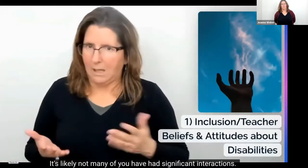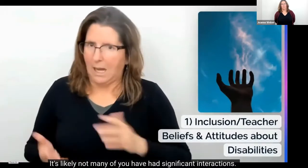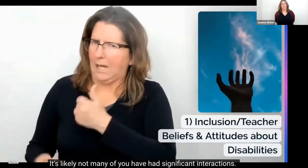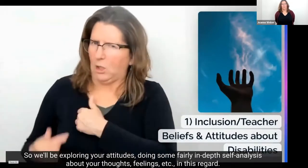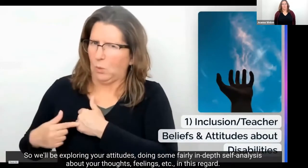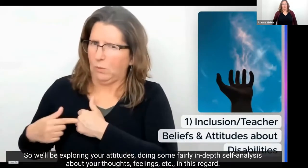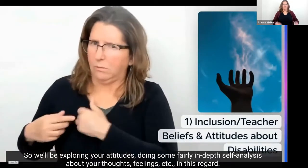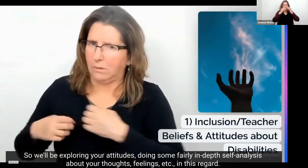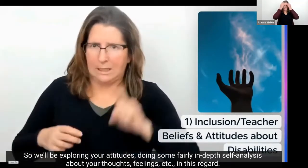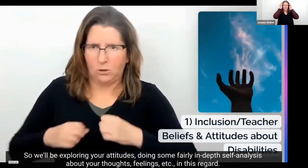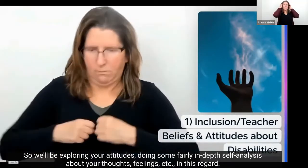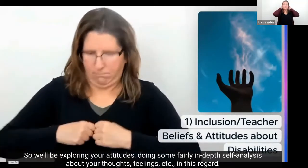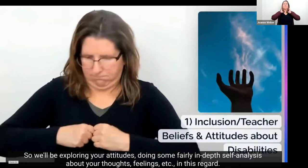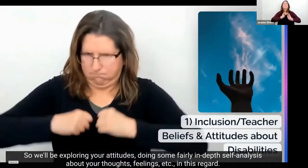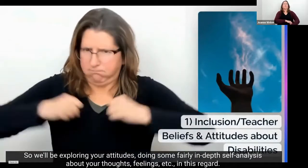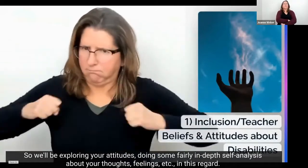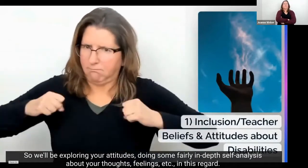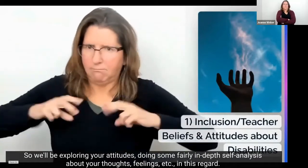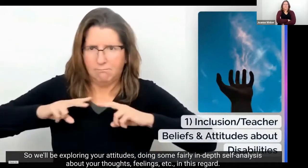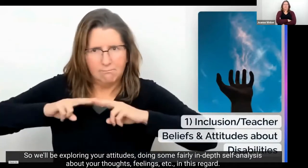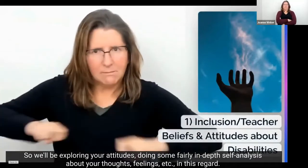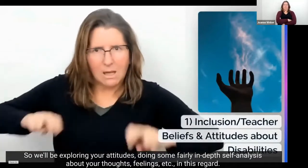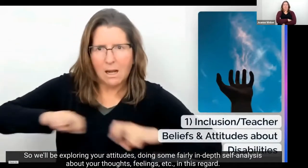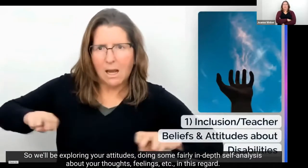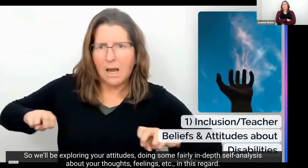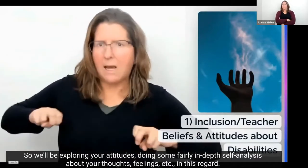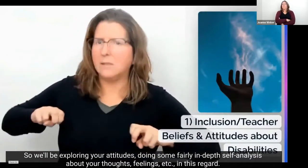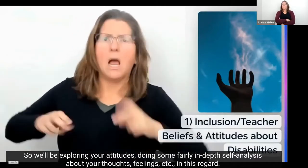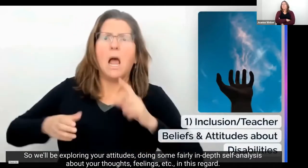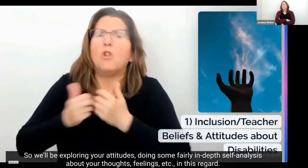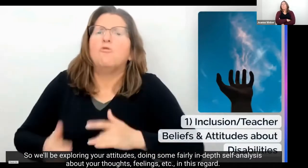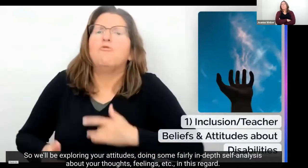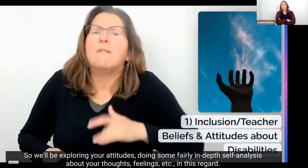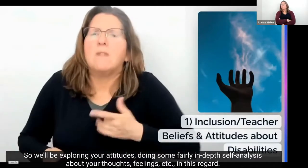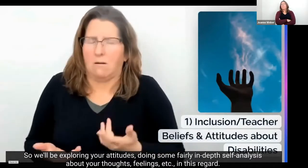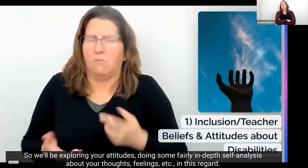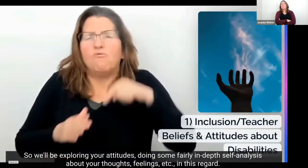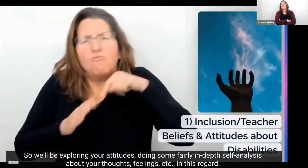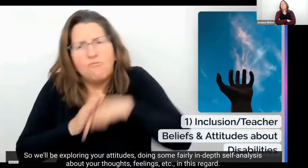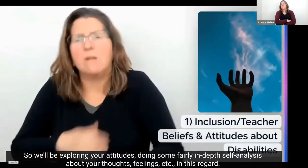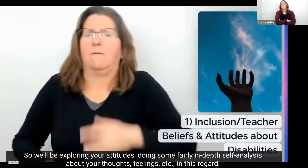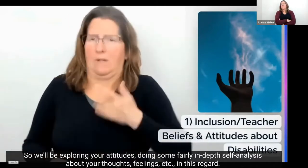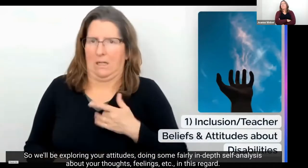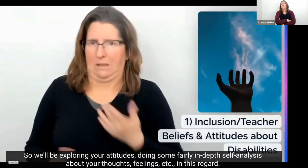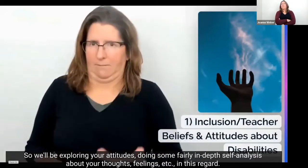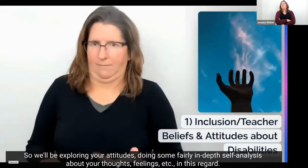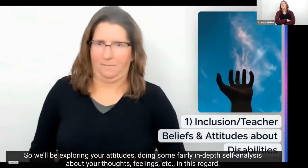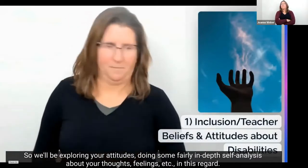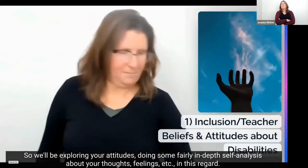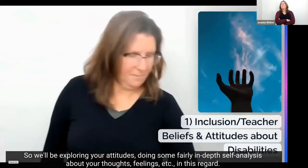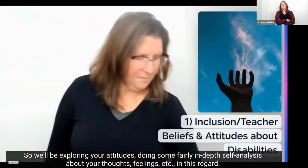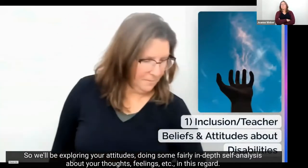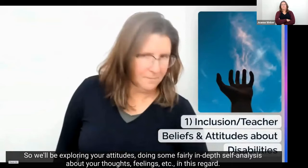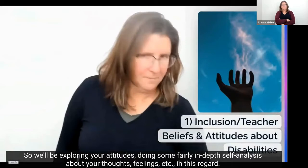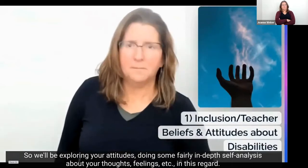interactions. So we'll be exploring your attitudes, doing some fairly in-depth self-analysis about your thoughts, feelings,